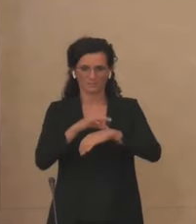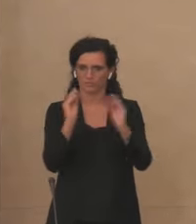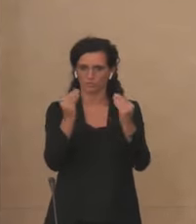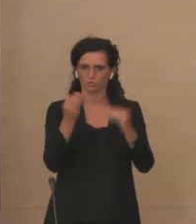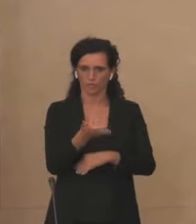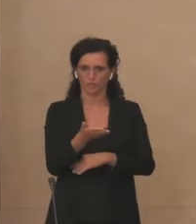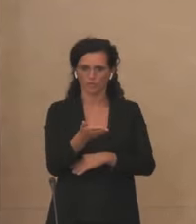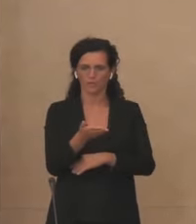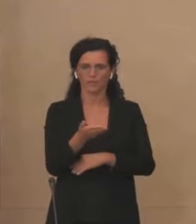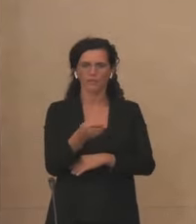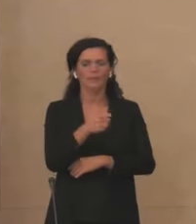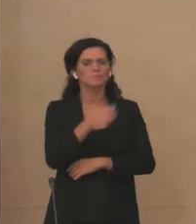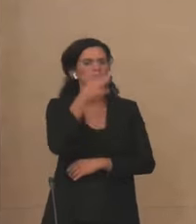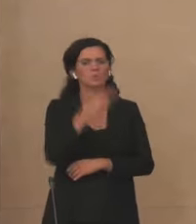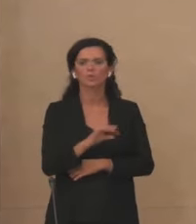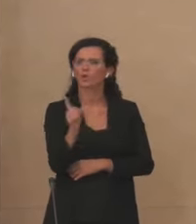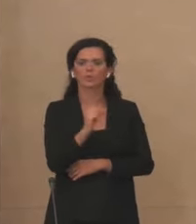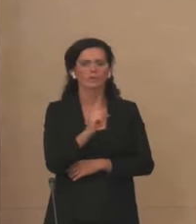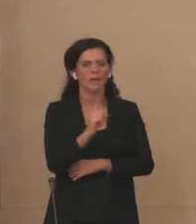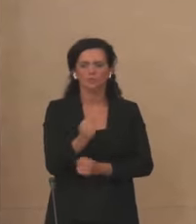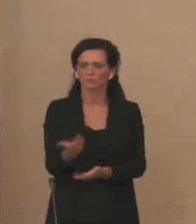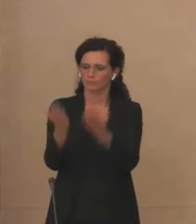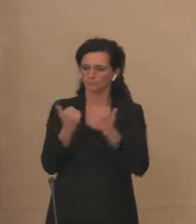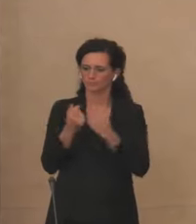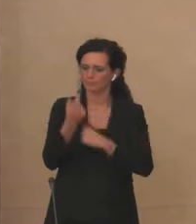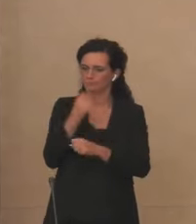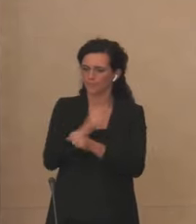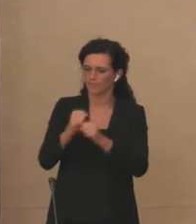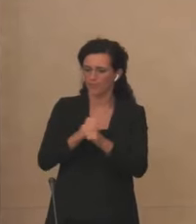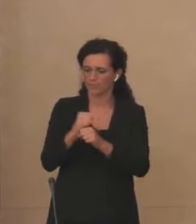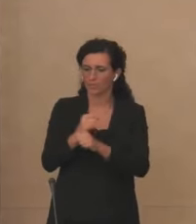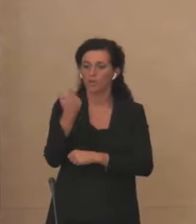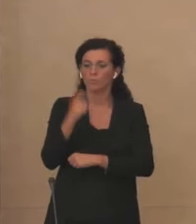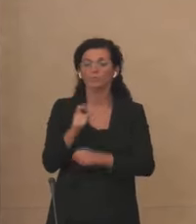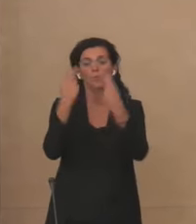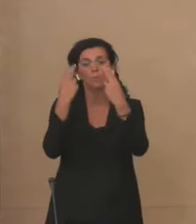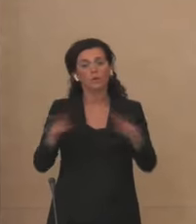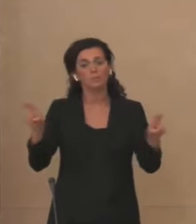prohibited because the Peruvian government gave it for free.